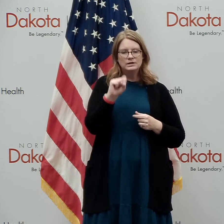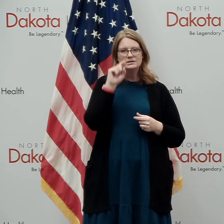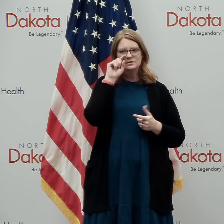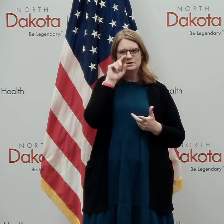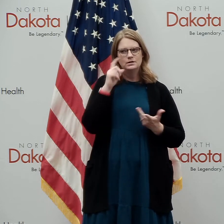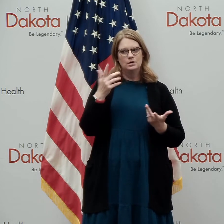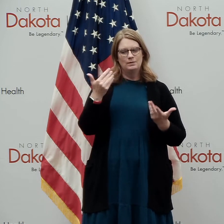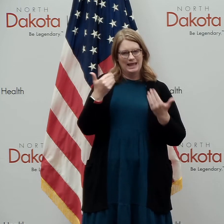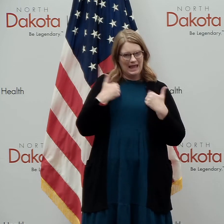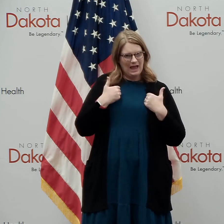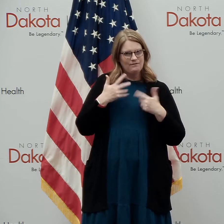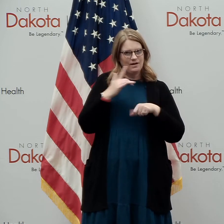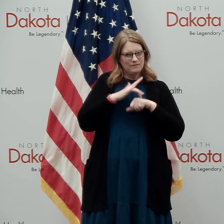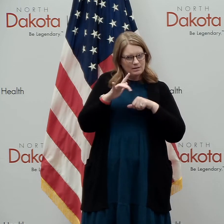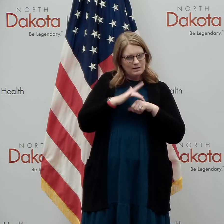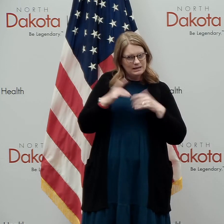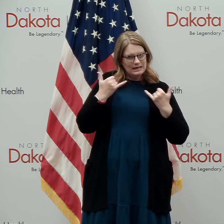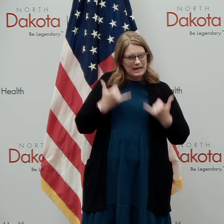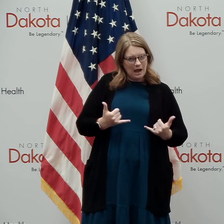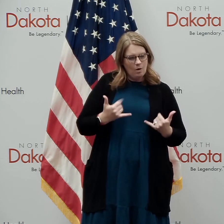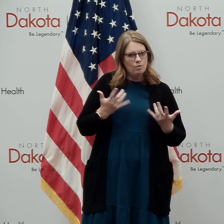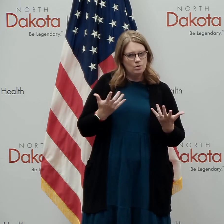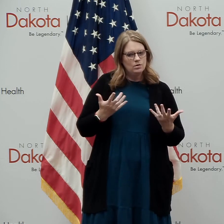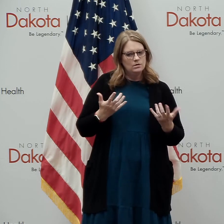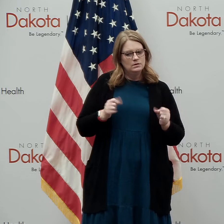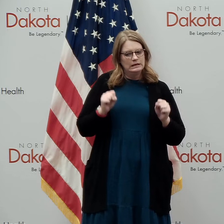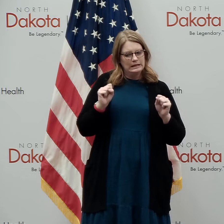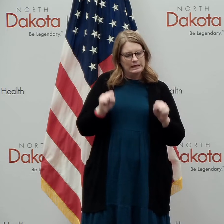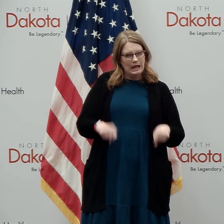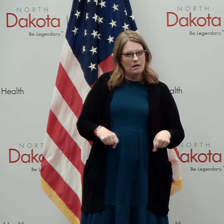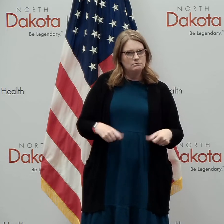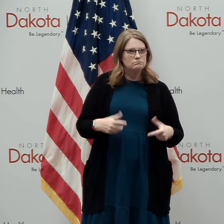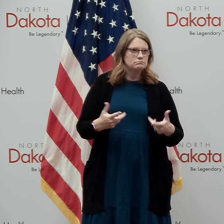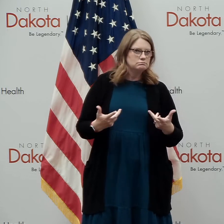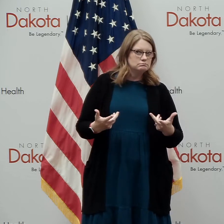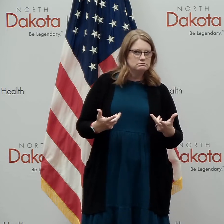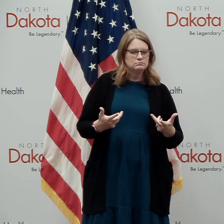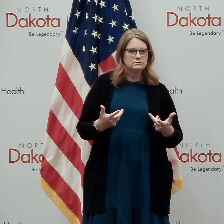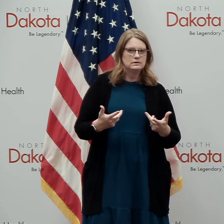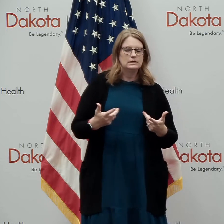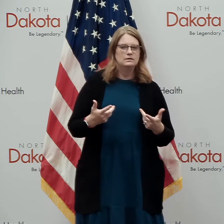extra capacity right now. Can we